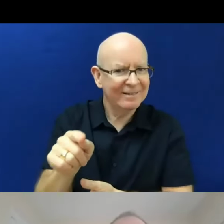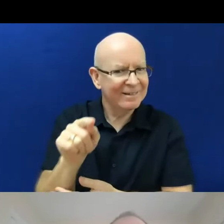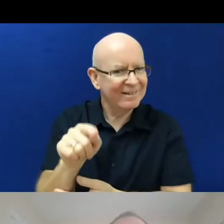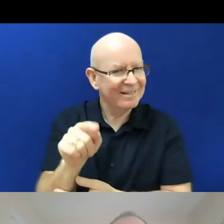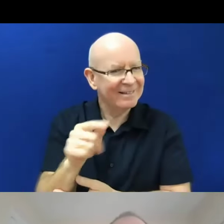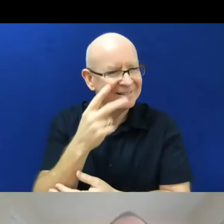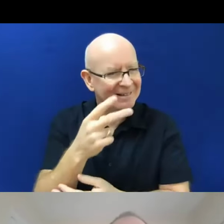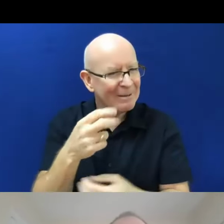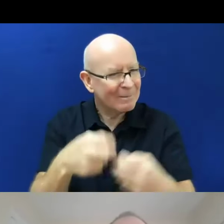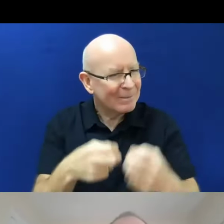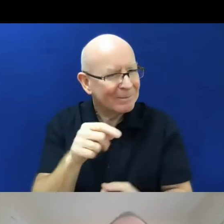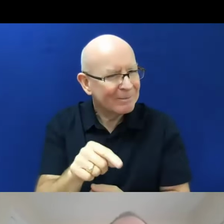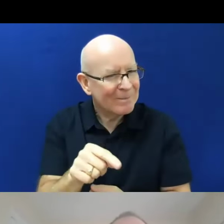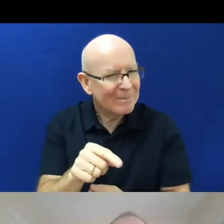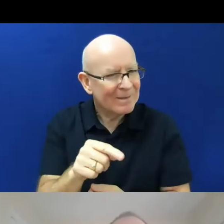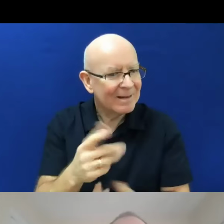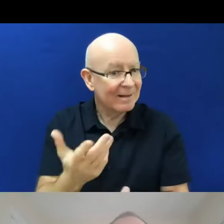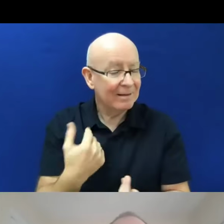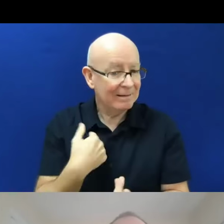term disability is so